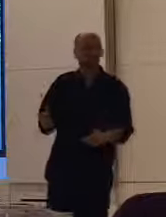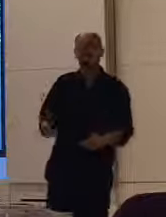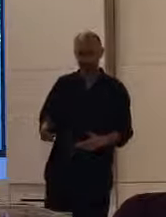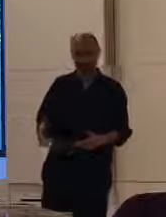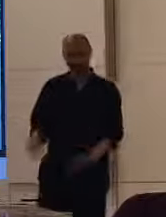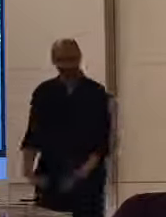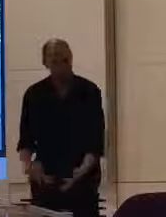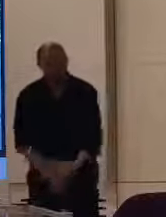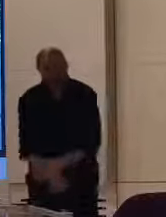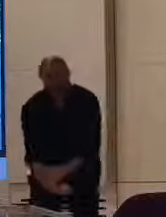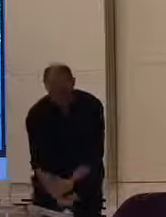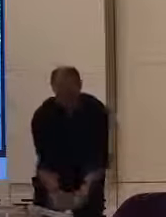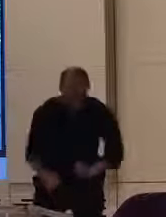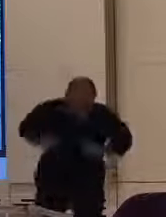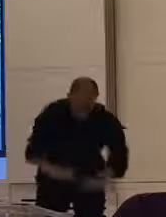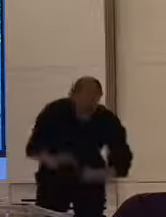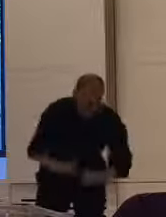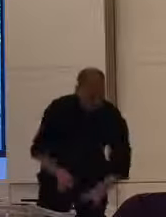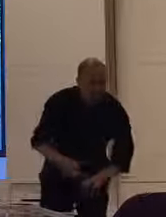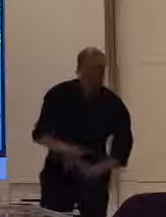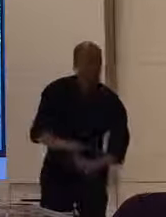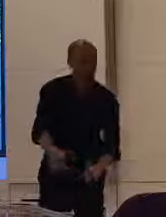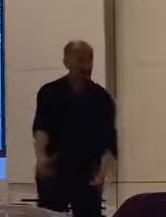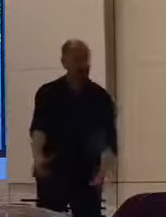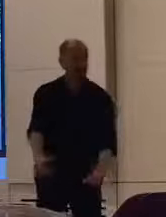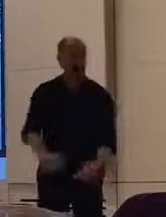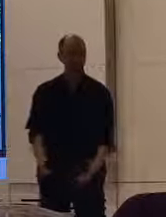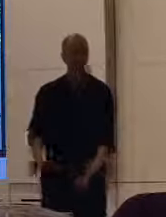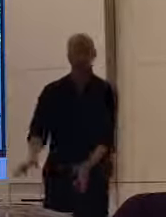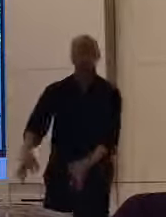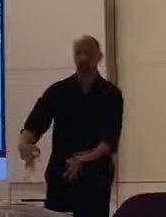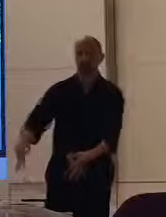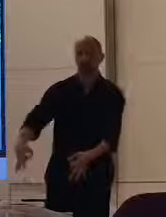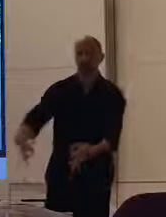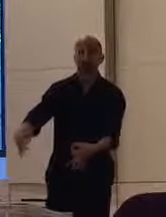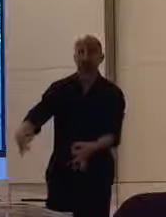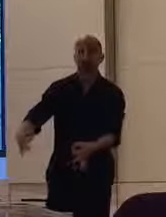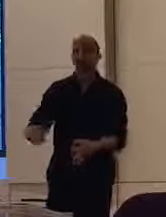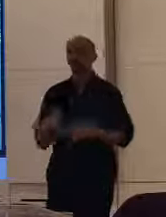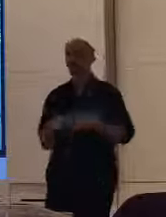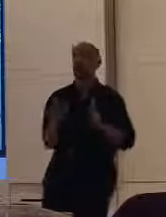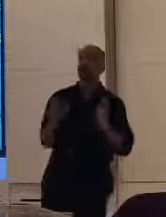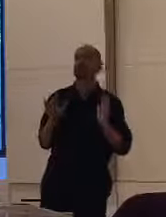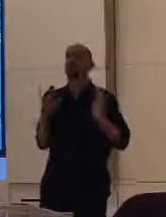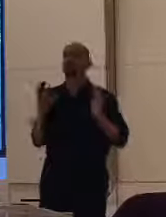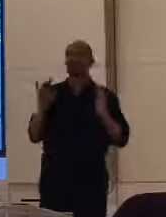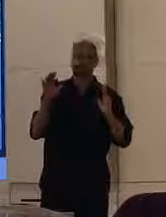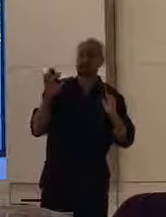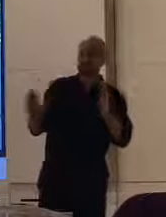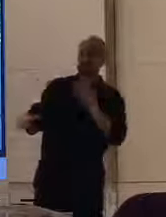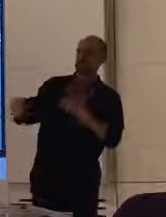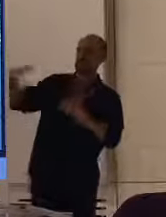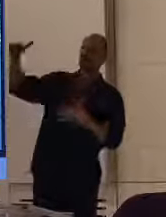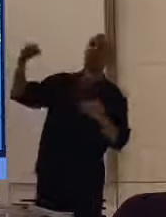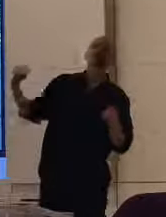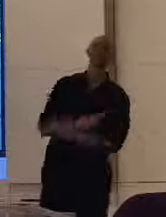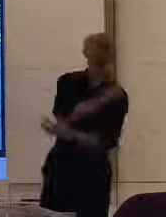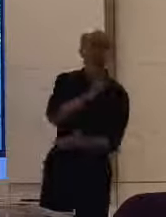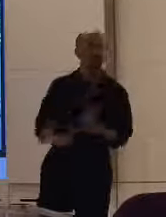Deaf people need language. From when they're born, they need input, they need language. If it's not there, what do? They grow